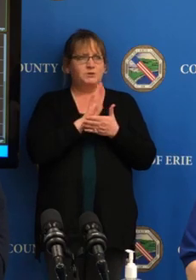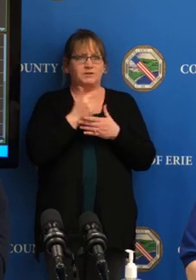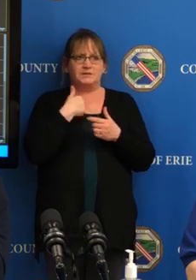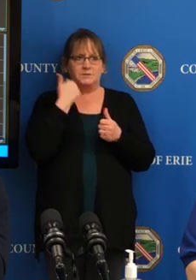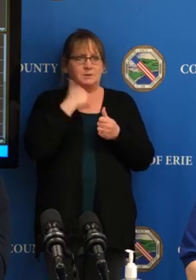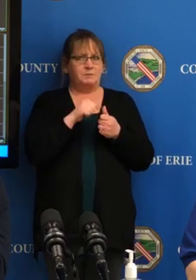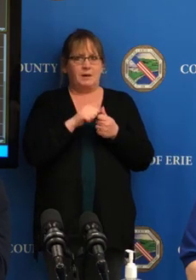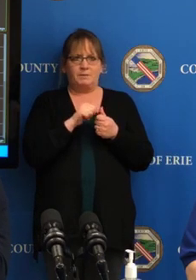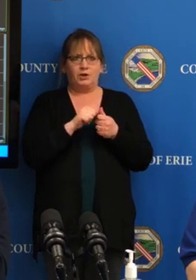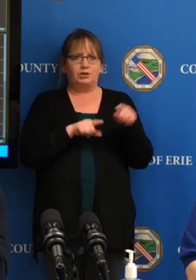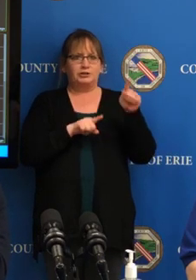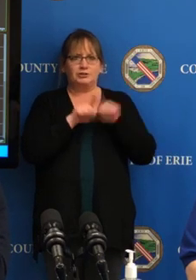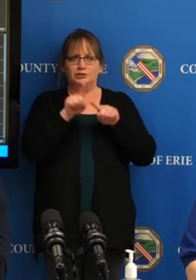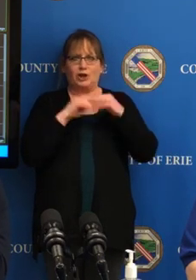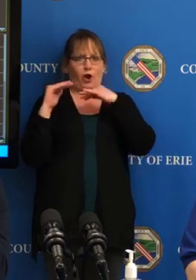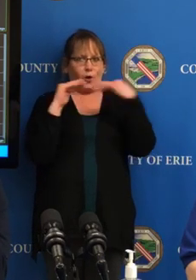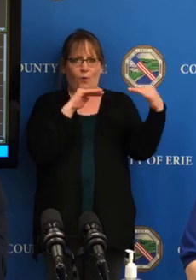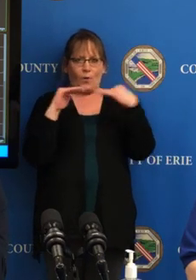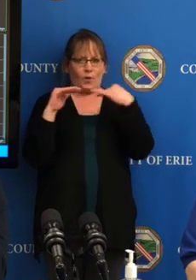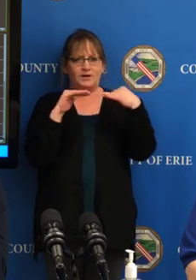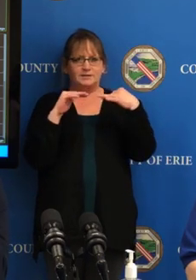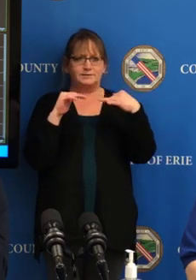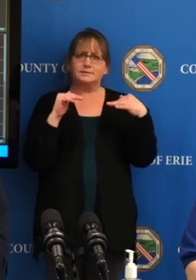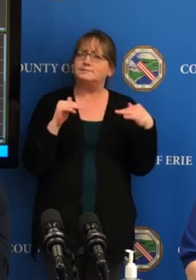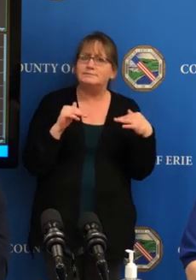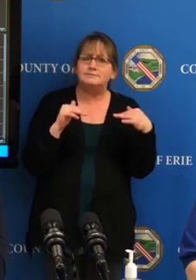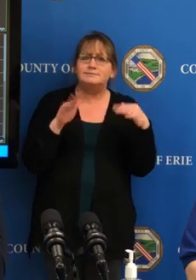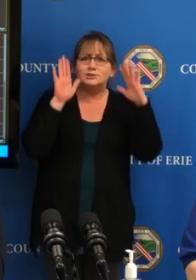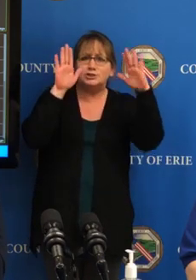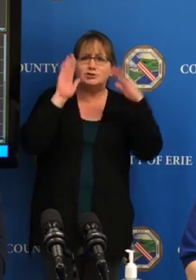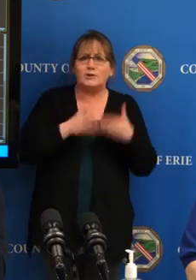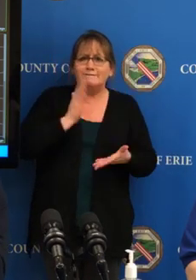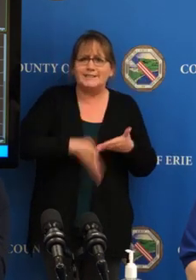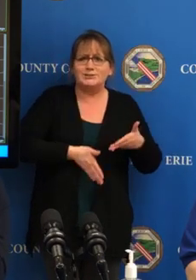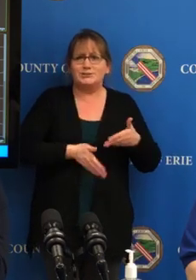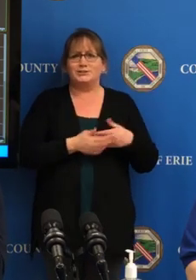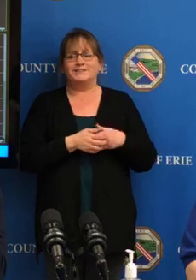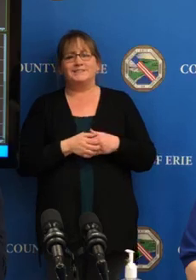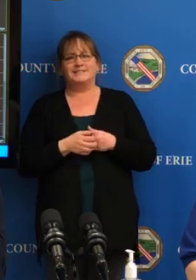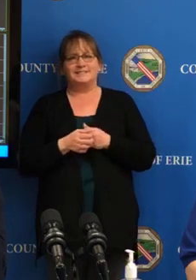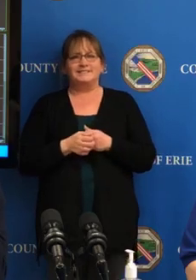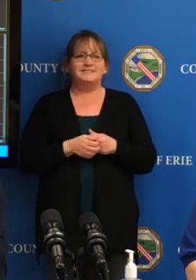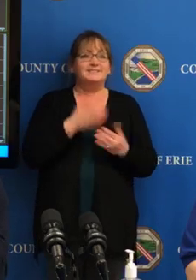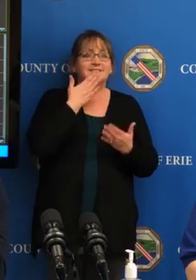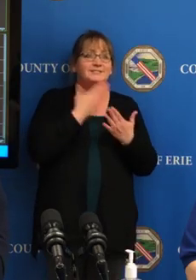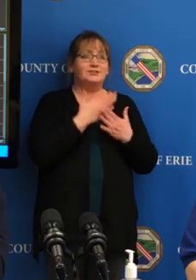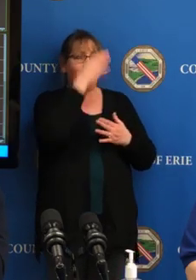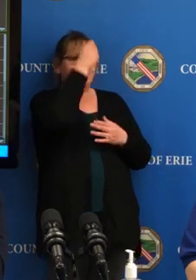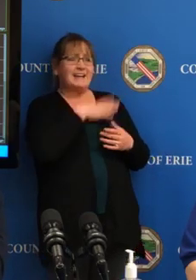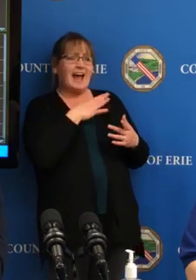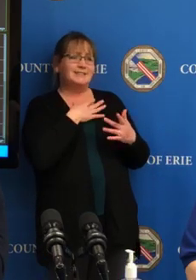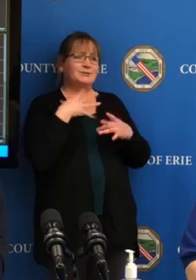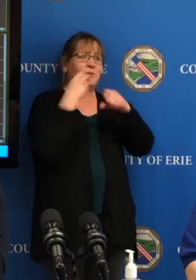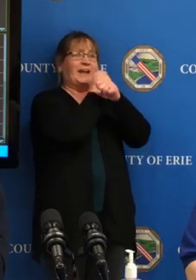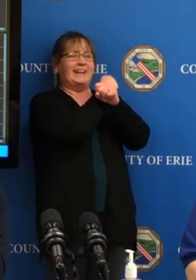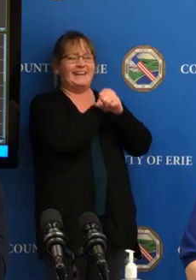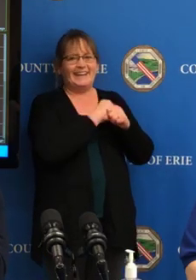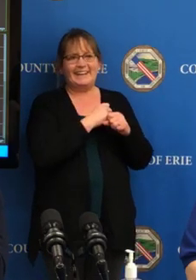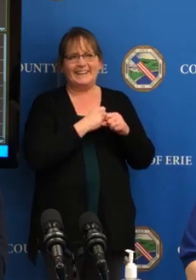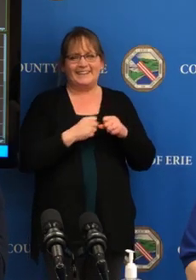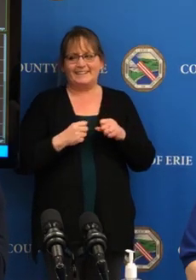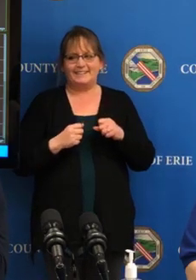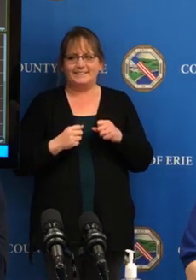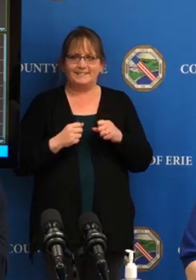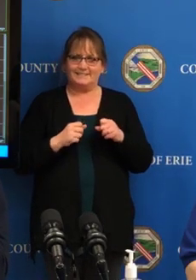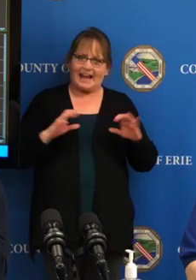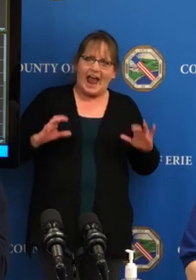10 years old, Star Wars. It's got a great finish. The good guys win out. So if you want to have